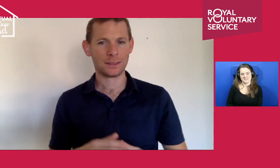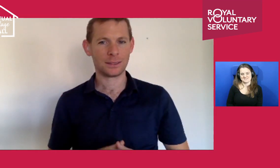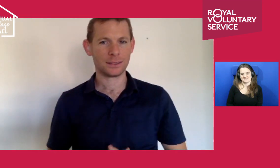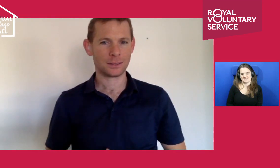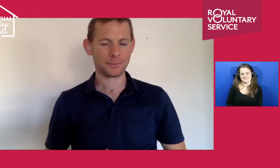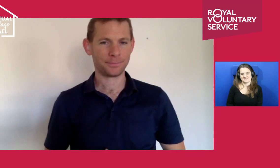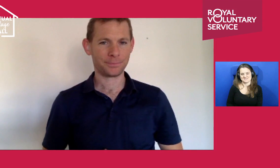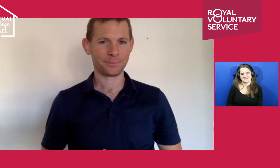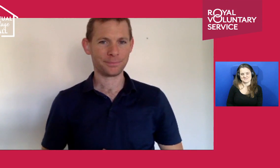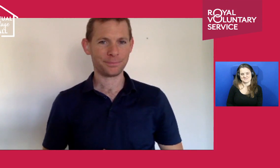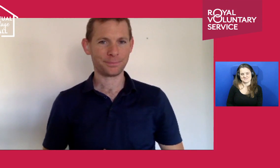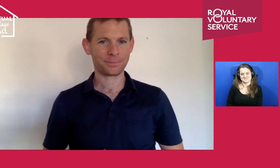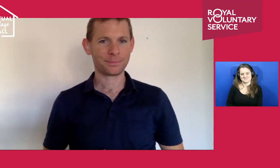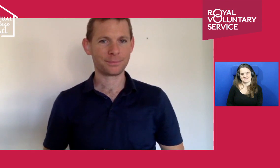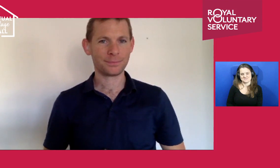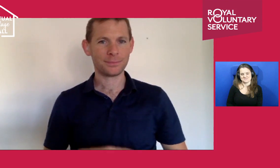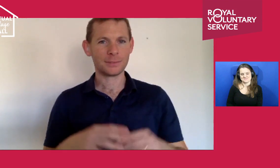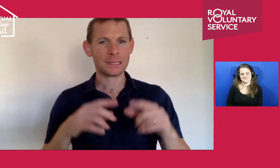Banana.